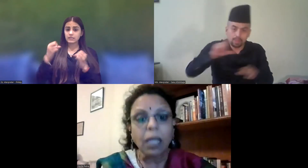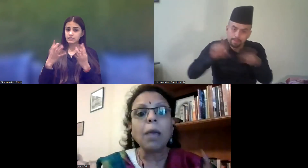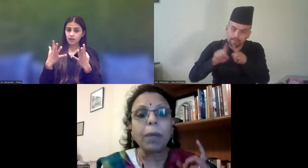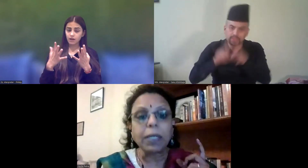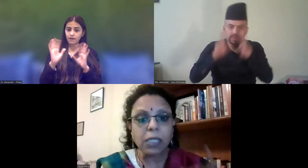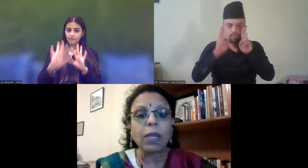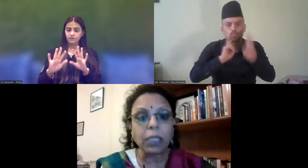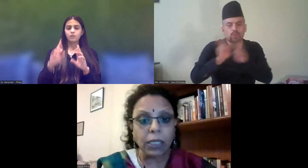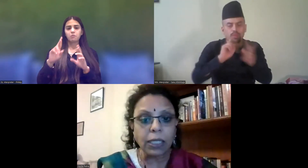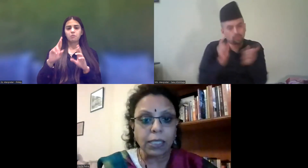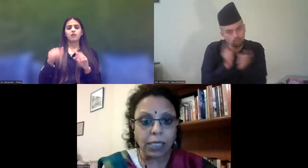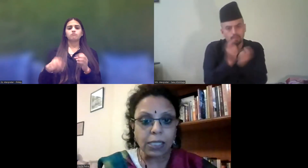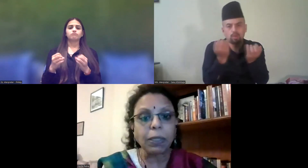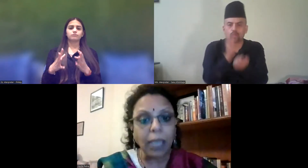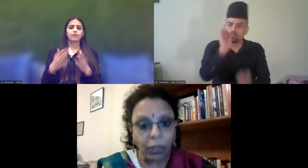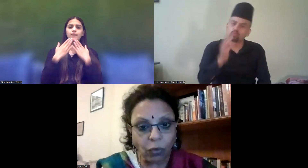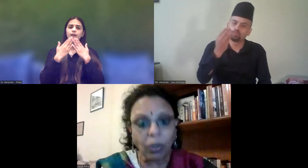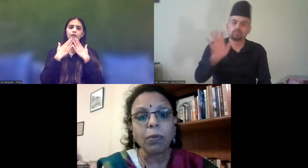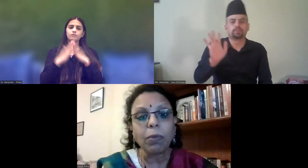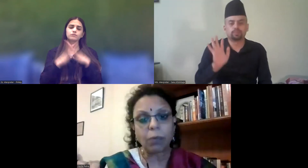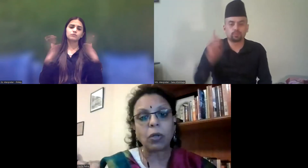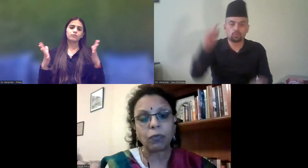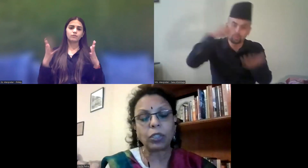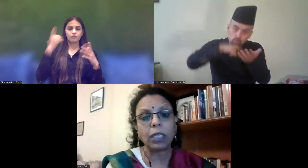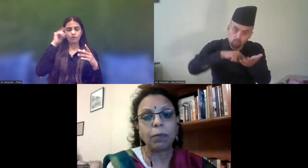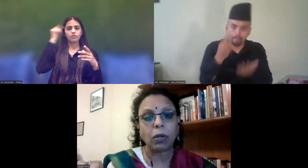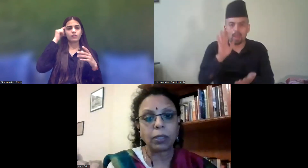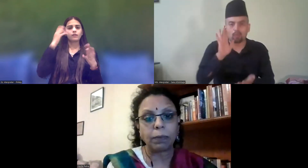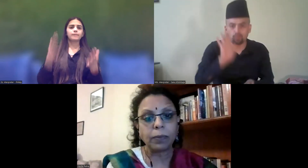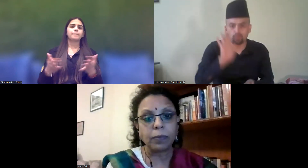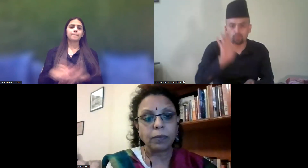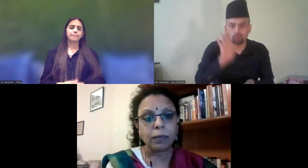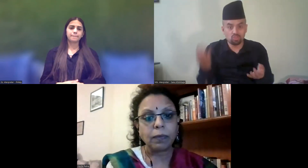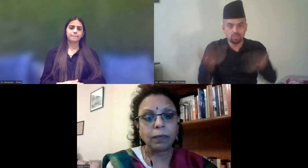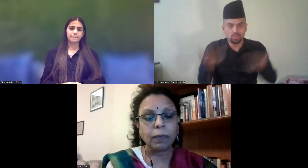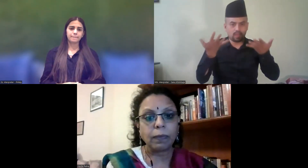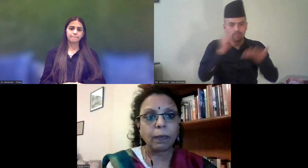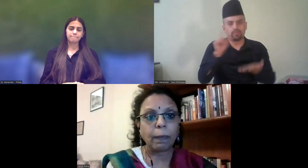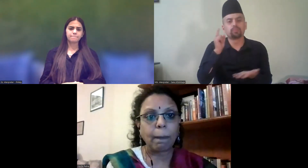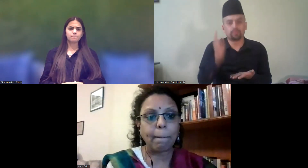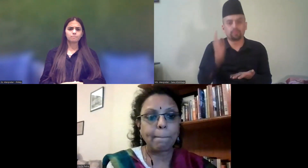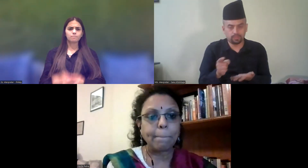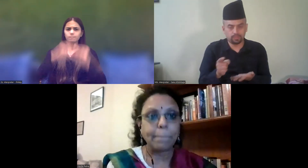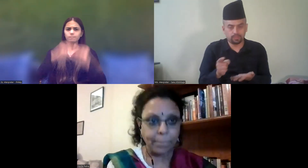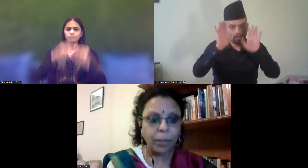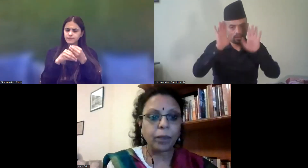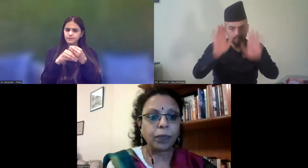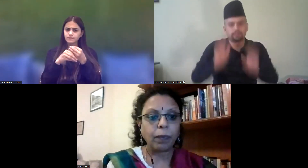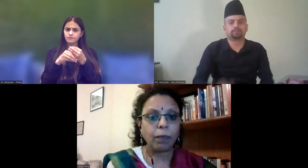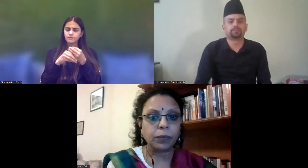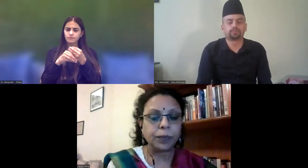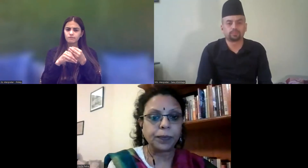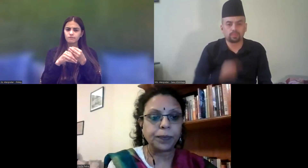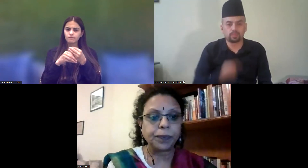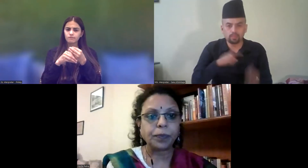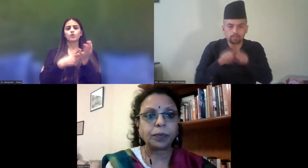started, but it is very early days. But thank you very much for thinking about it. Darshini, can I add to that? Yes, of course. Please, Urmila.